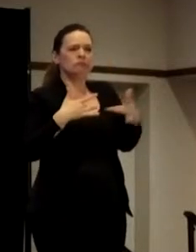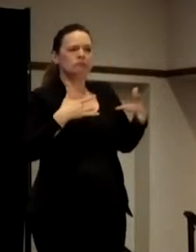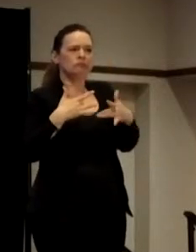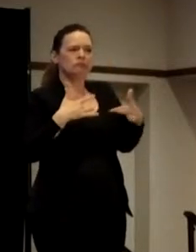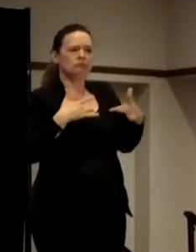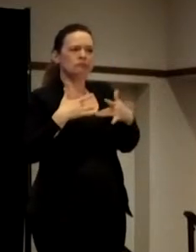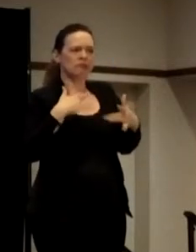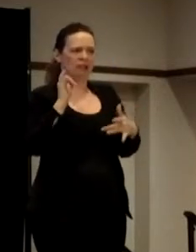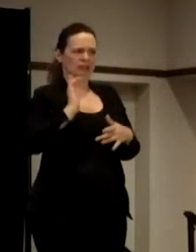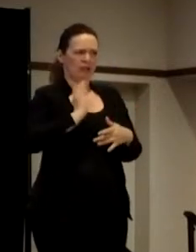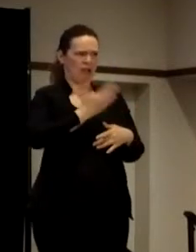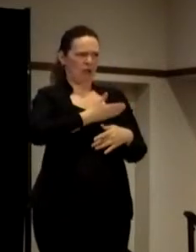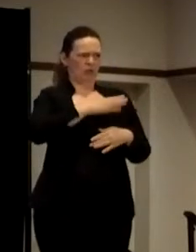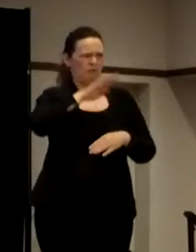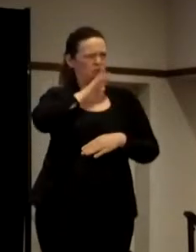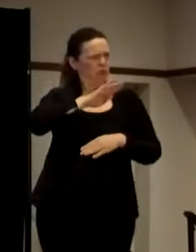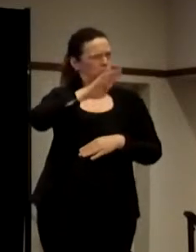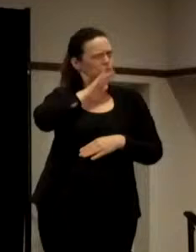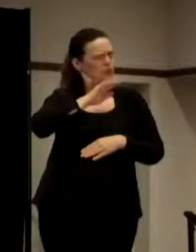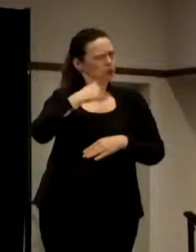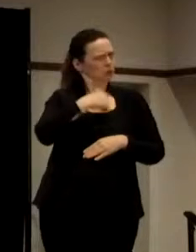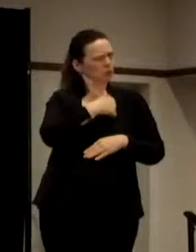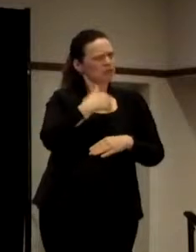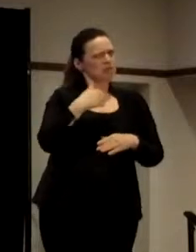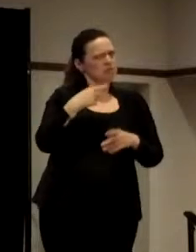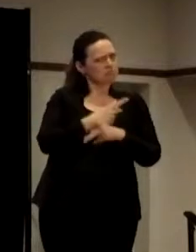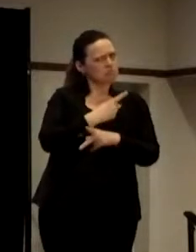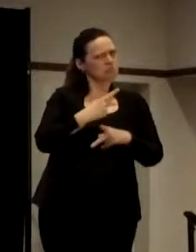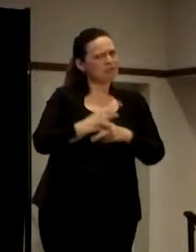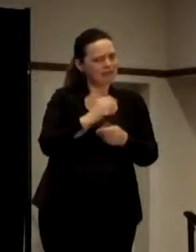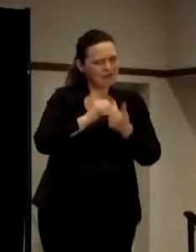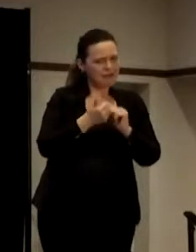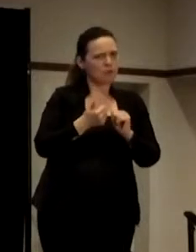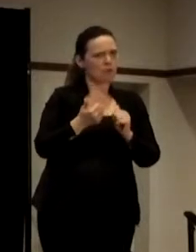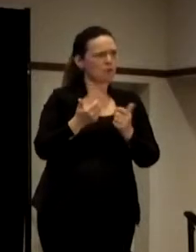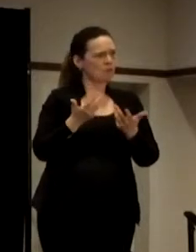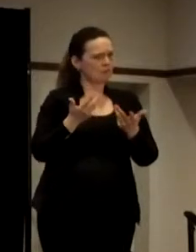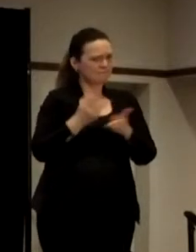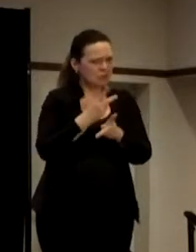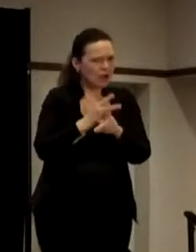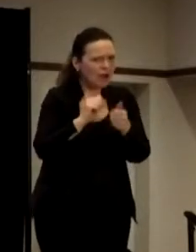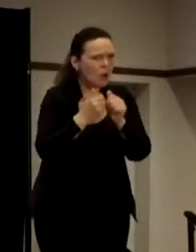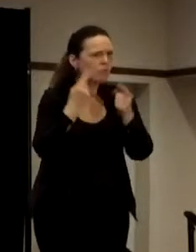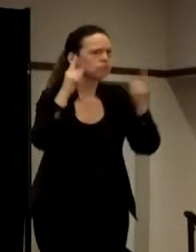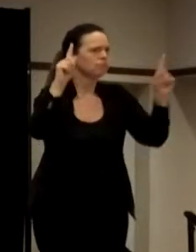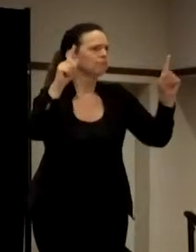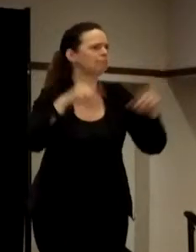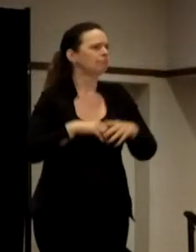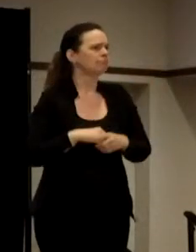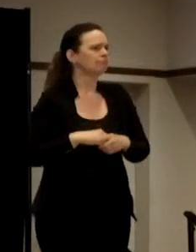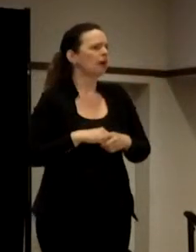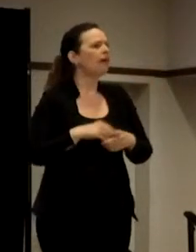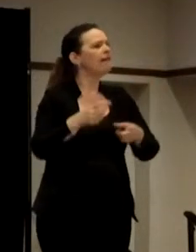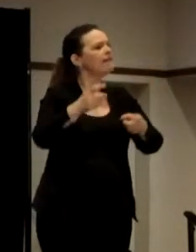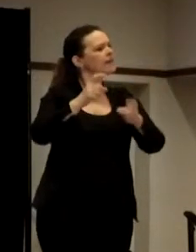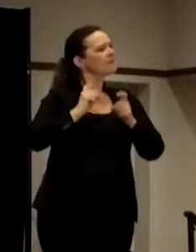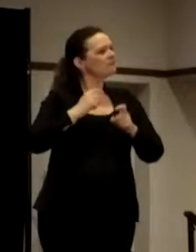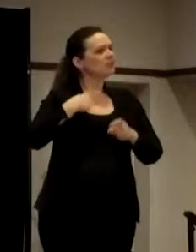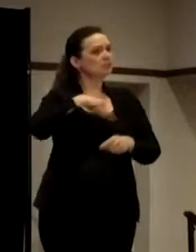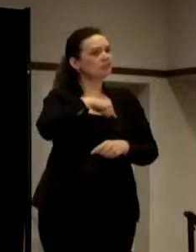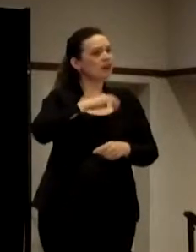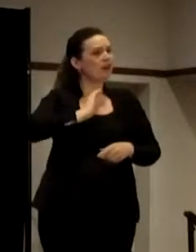the pandemic and getting things back to local control. Some of these situations